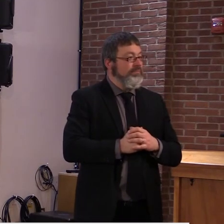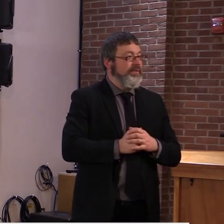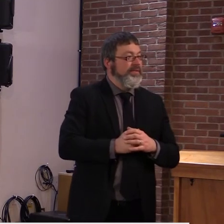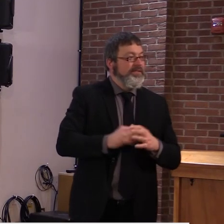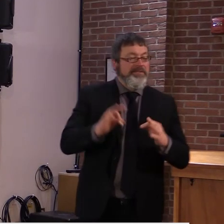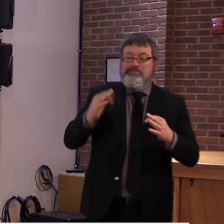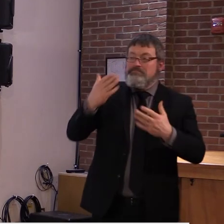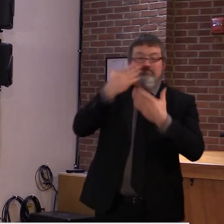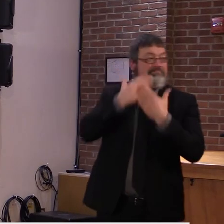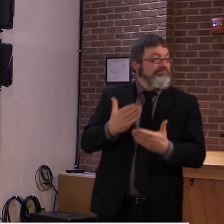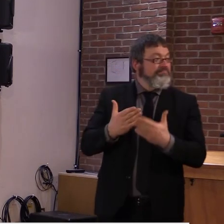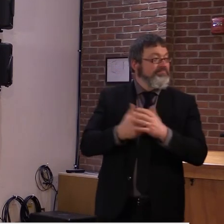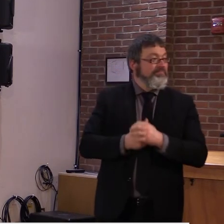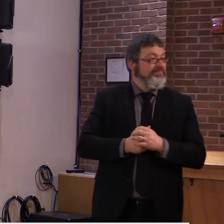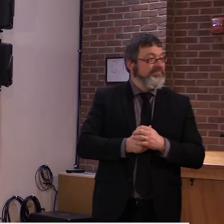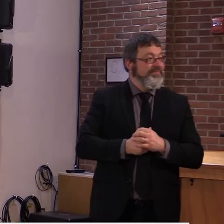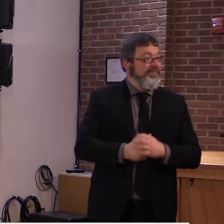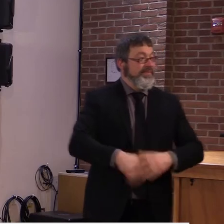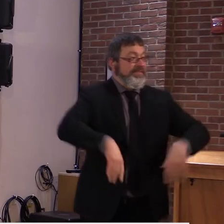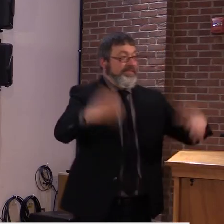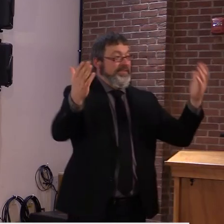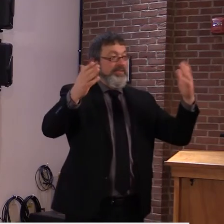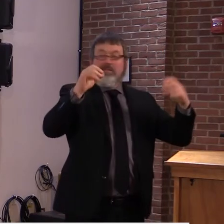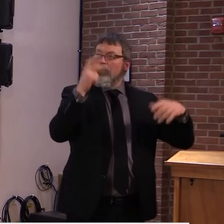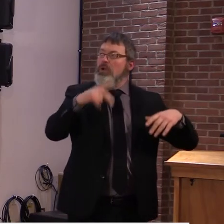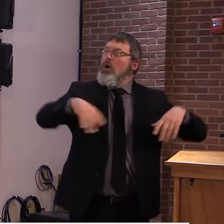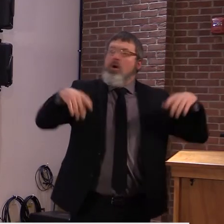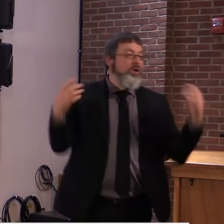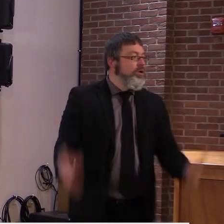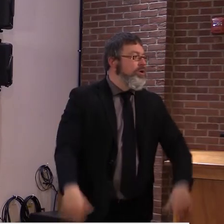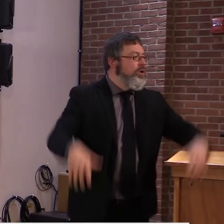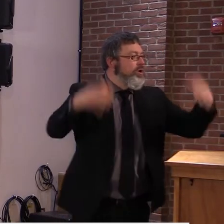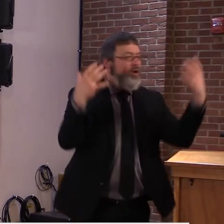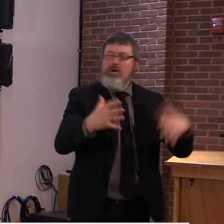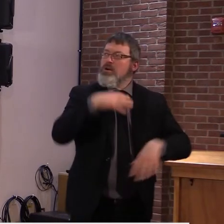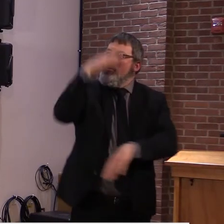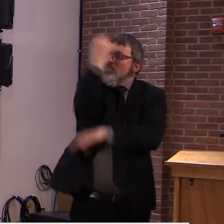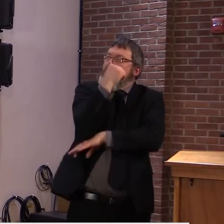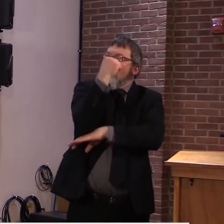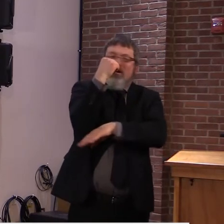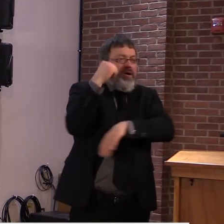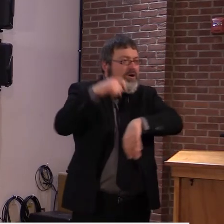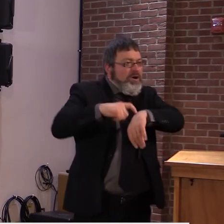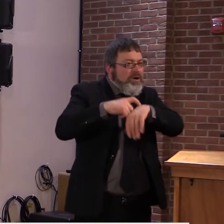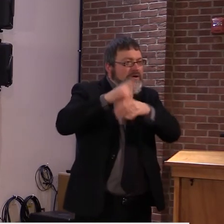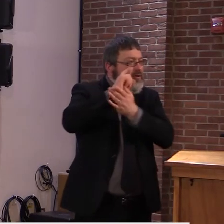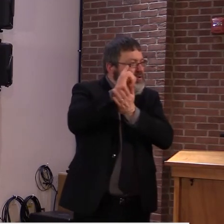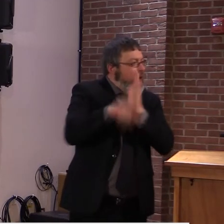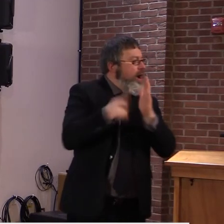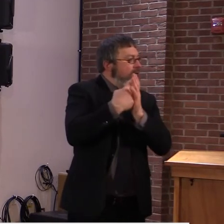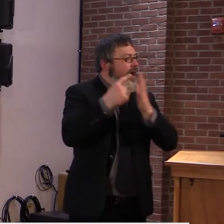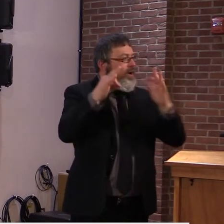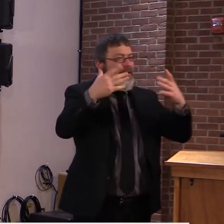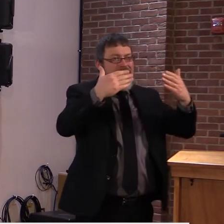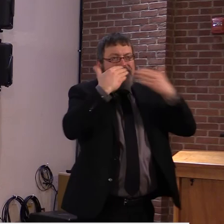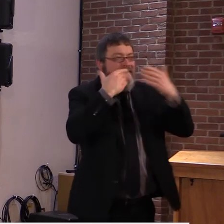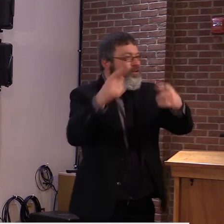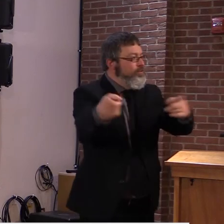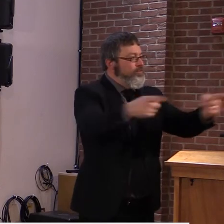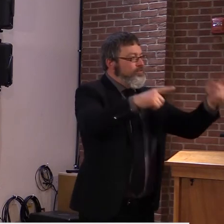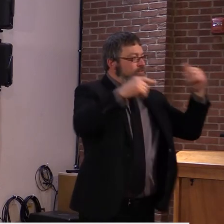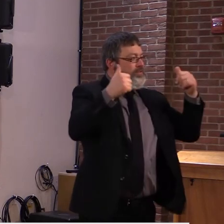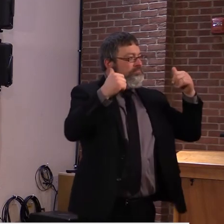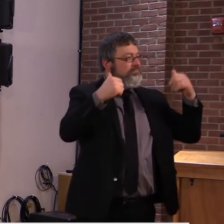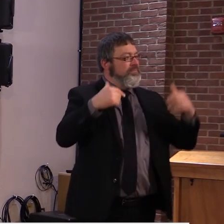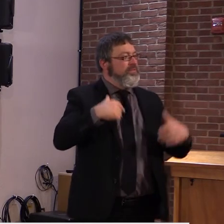That's it. Well, again, record time, I thank you all very much for tuning in. And again, I wish you a